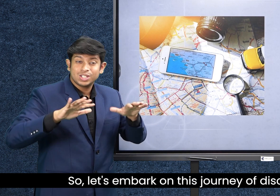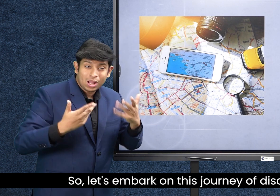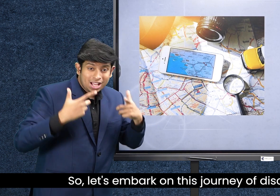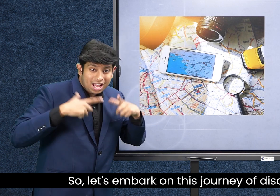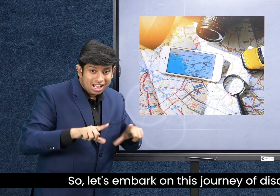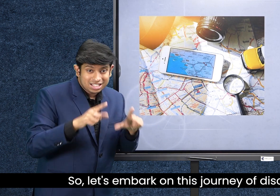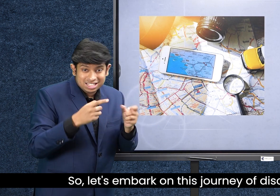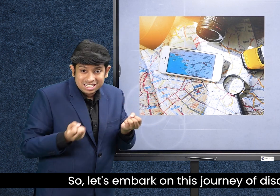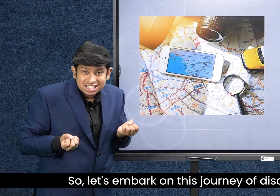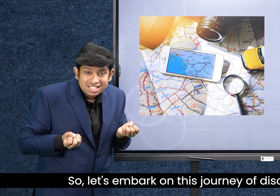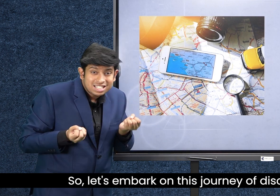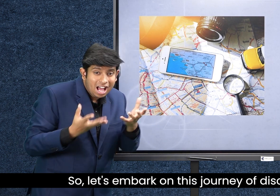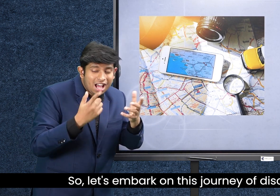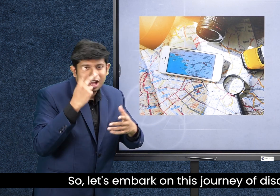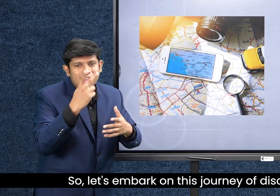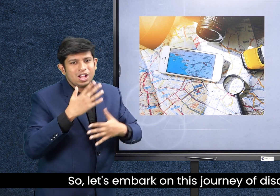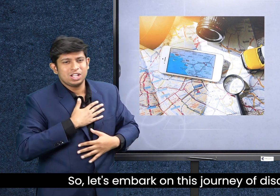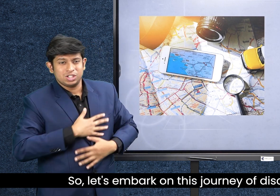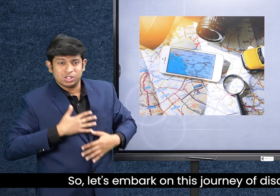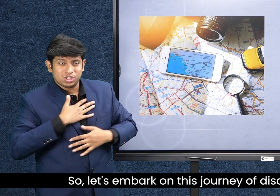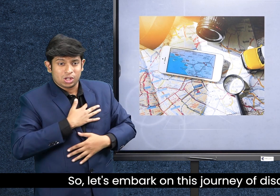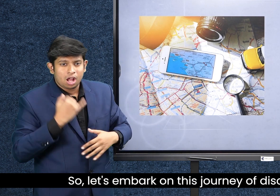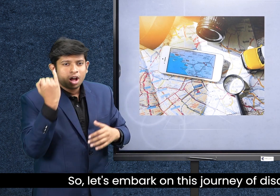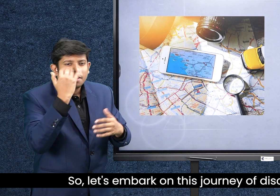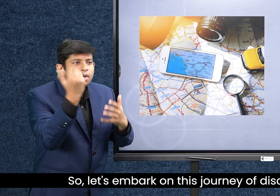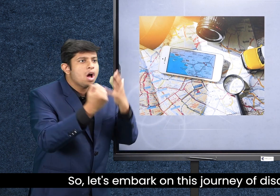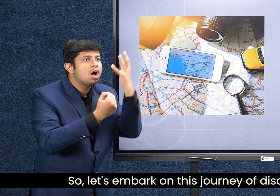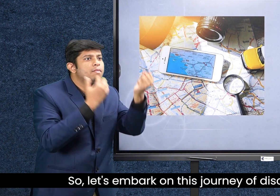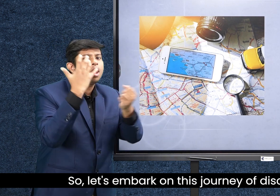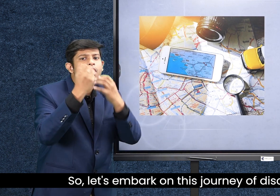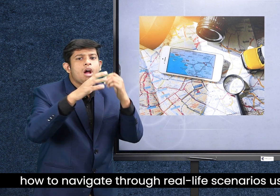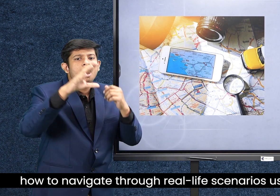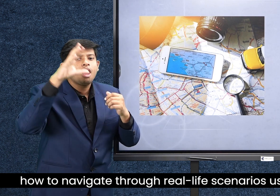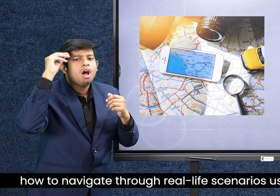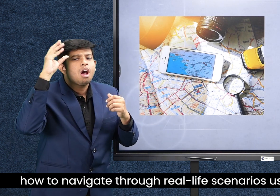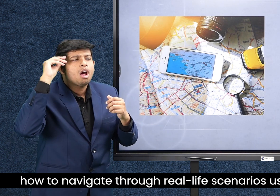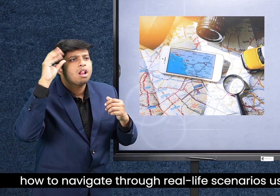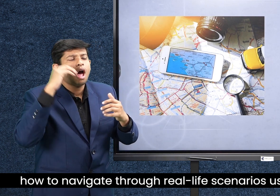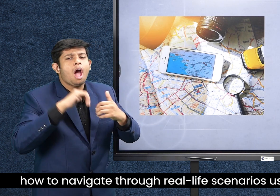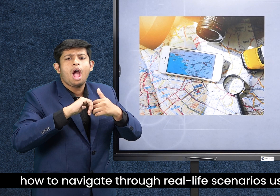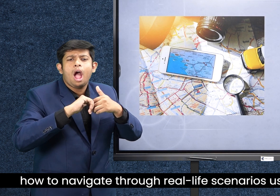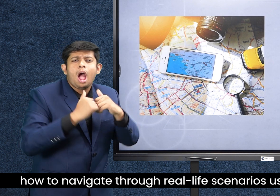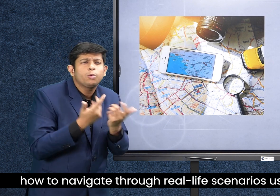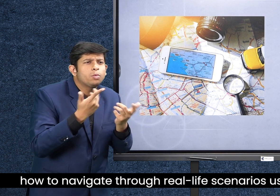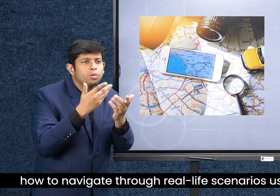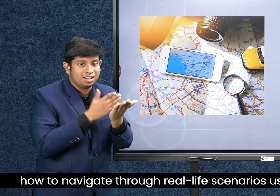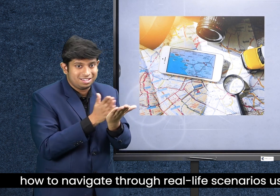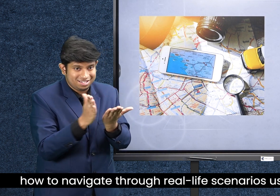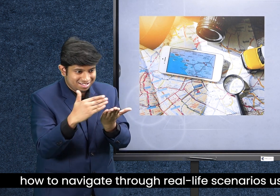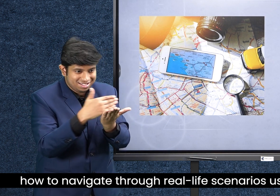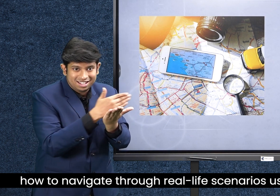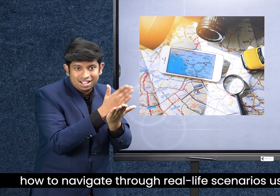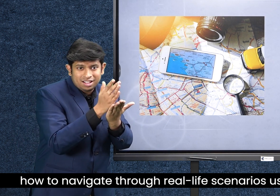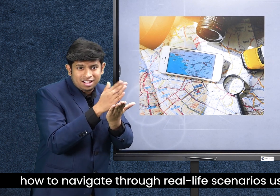So, let's embark on this journey of discovery and learn how to navigate through real life scenarios using the section